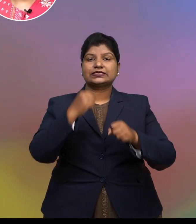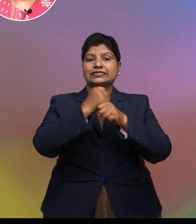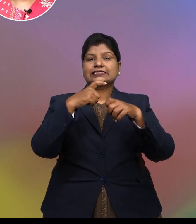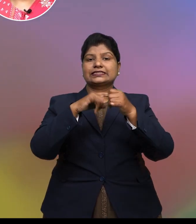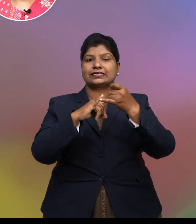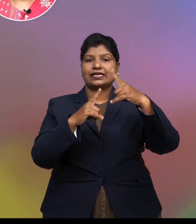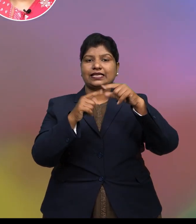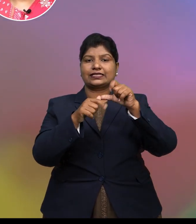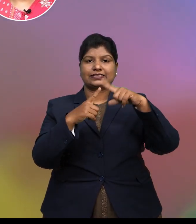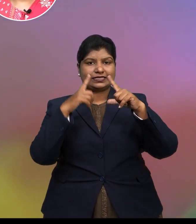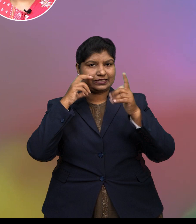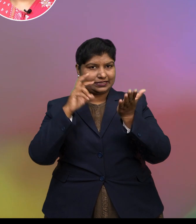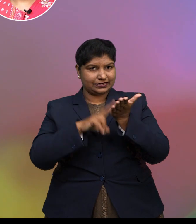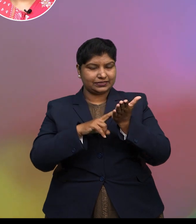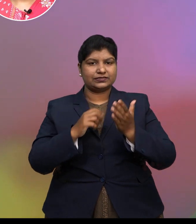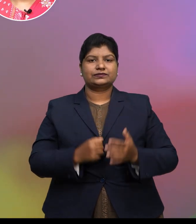gestation,